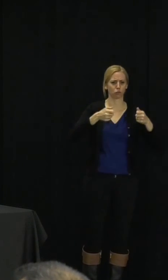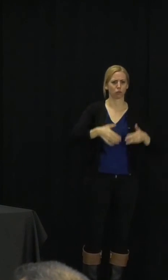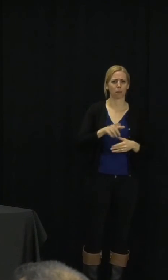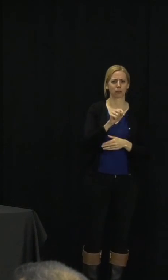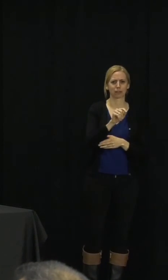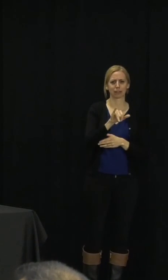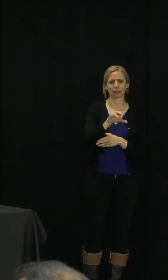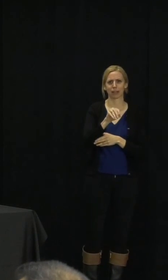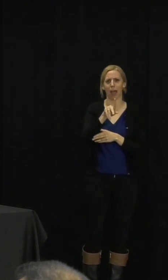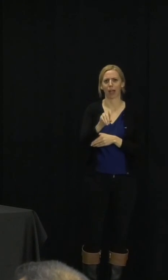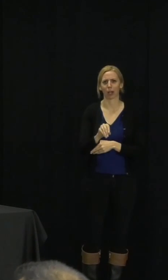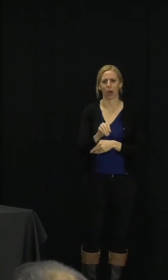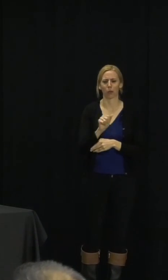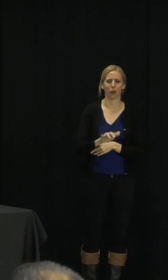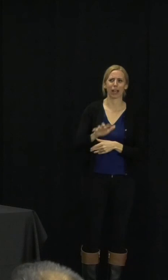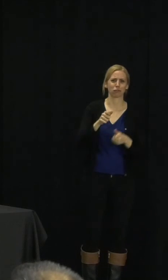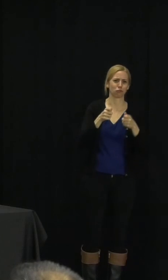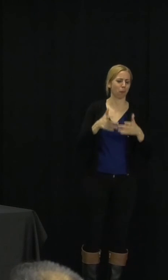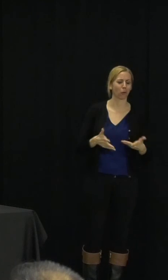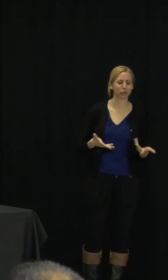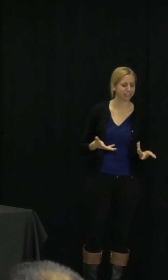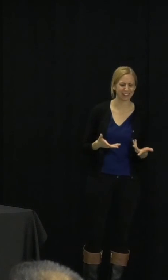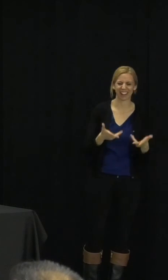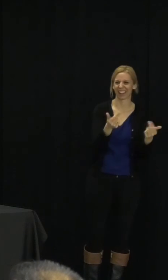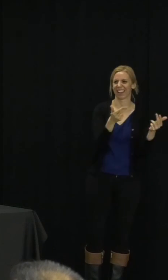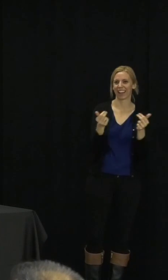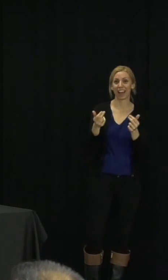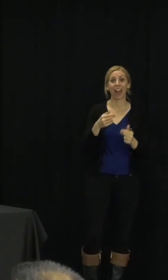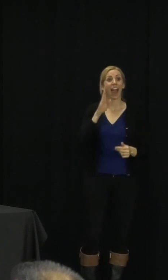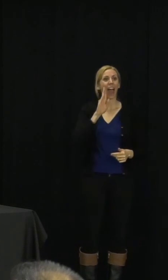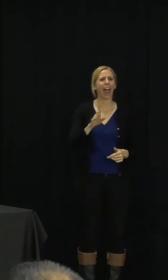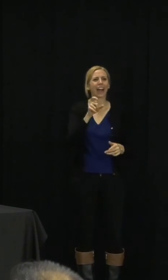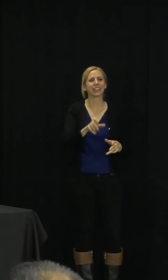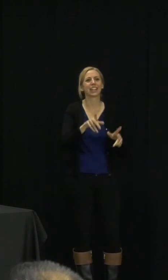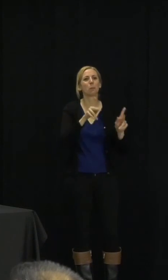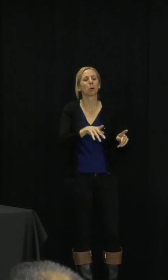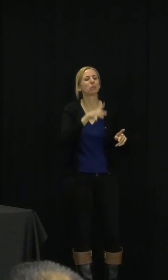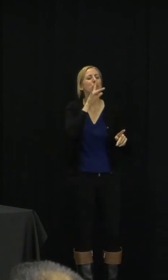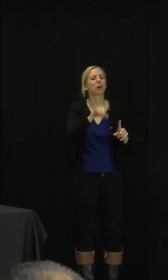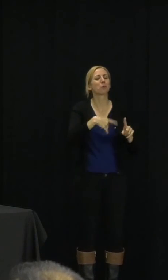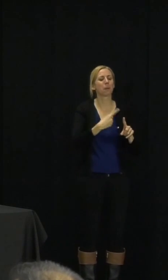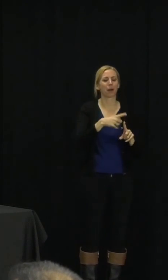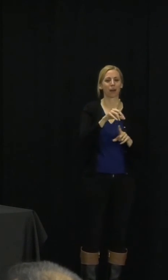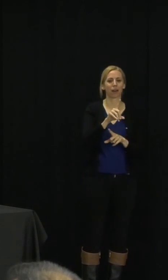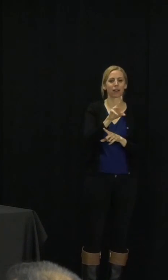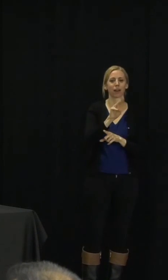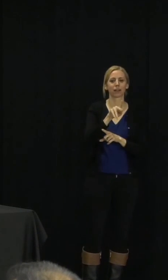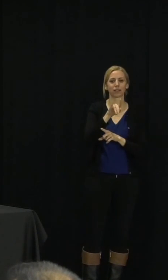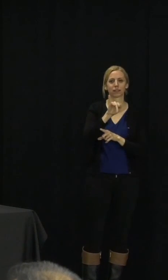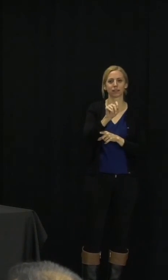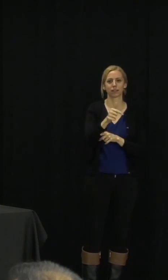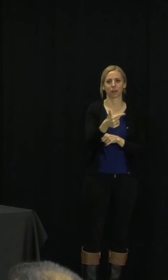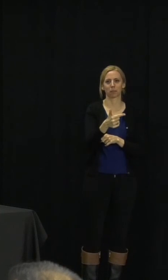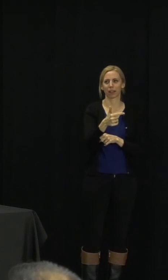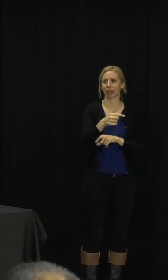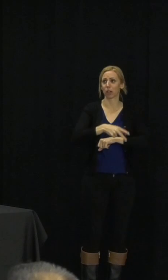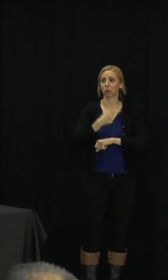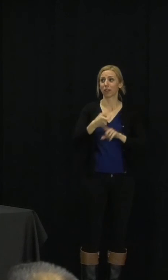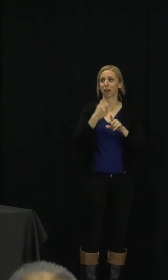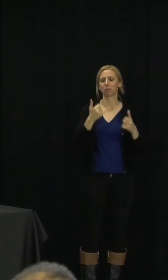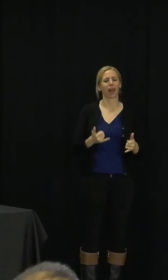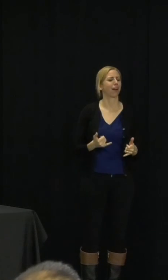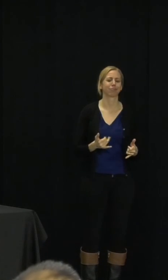It's sort of related, but going back maybe a beat or two, and that is that setting